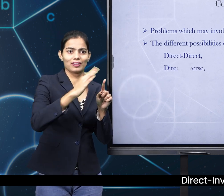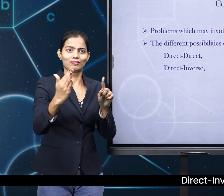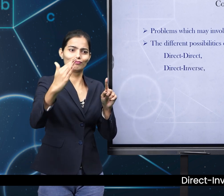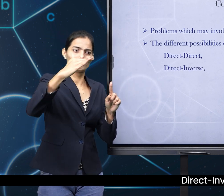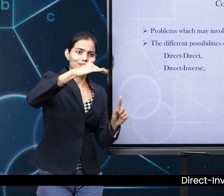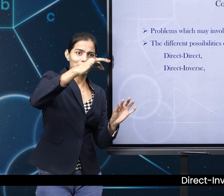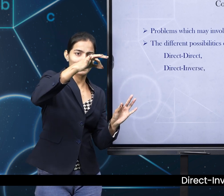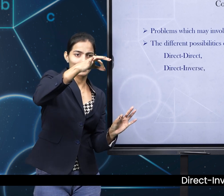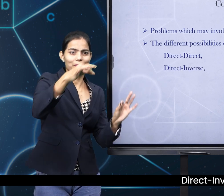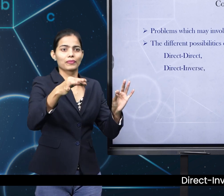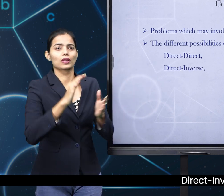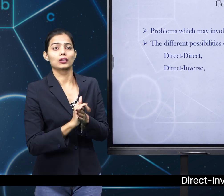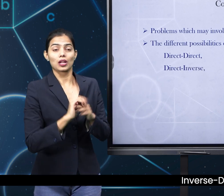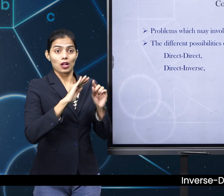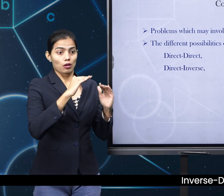direct-inverse,